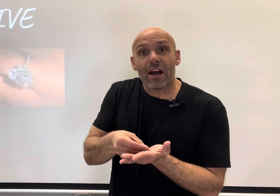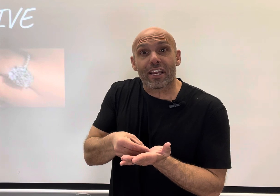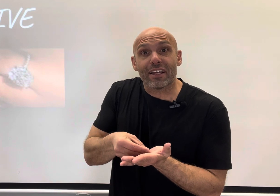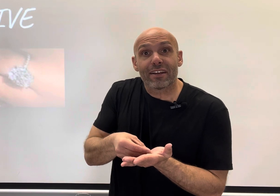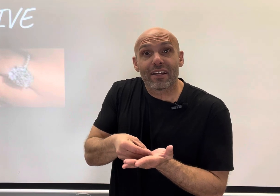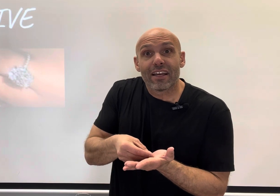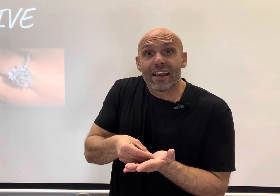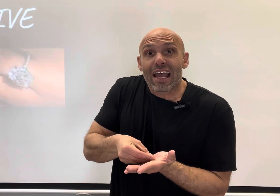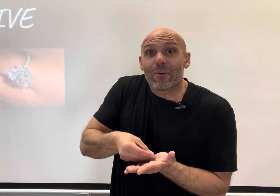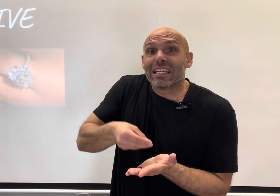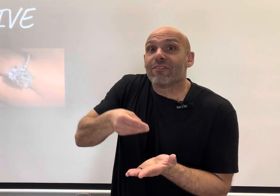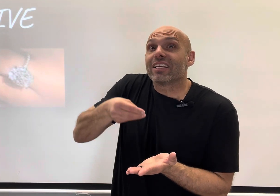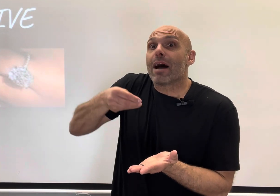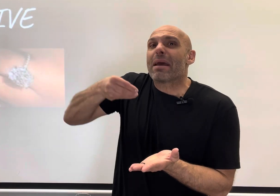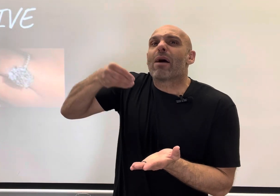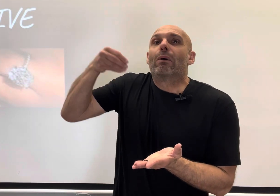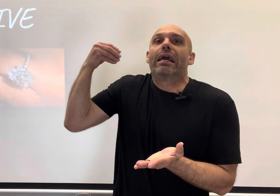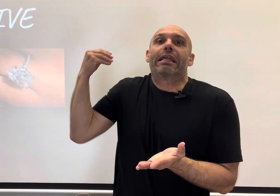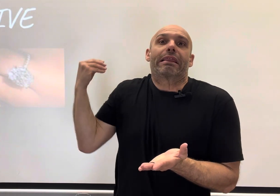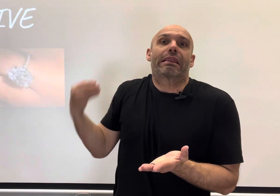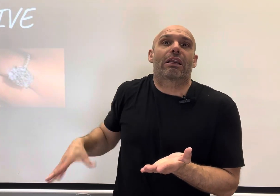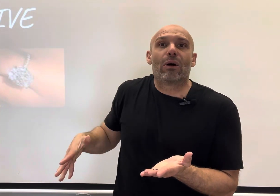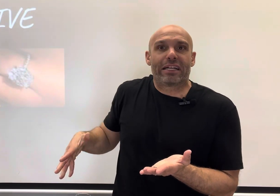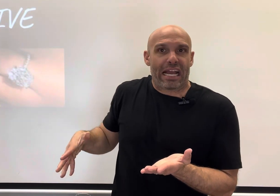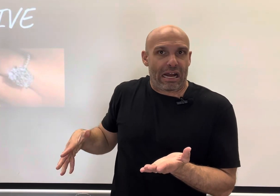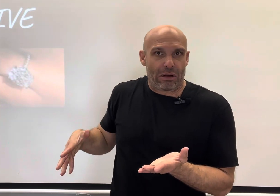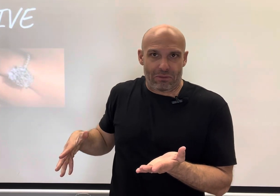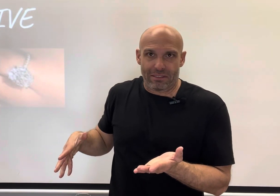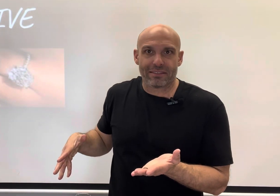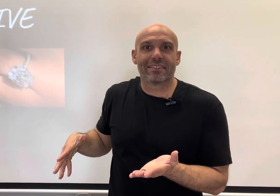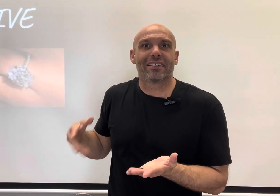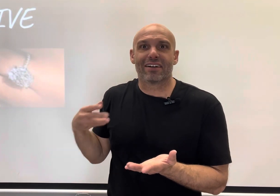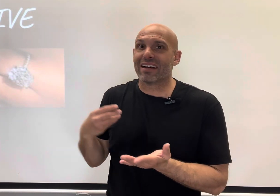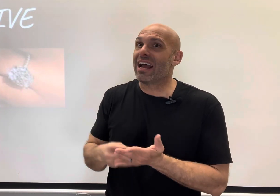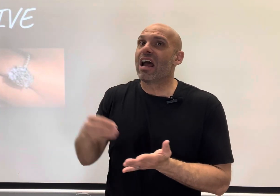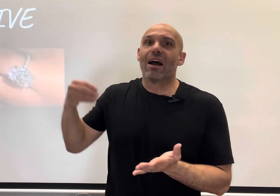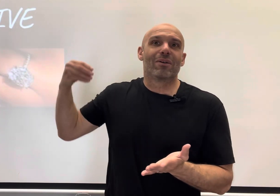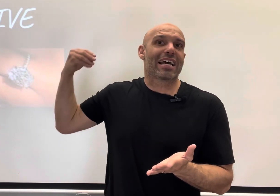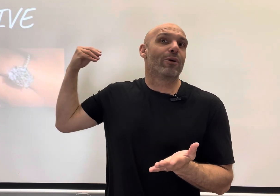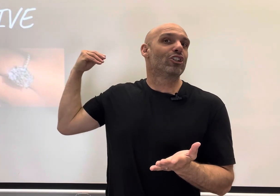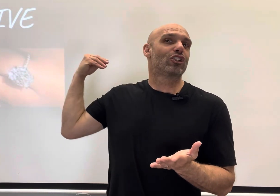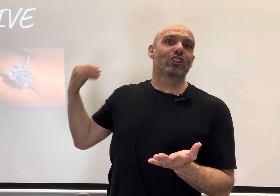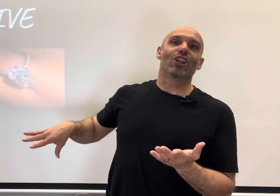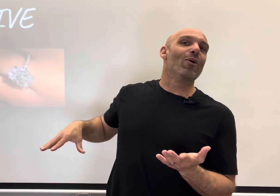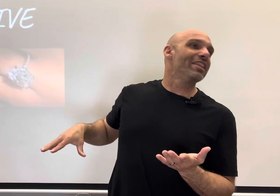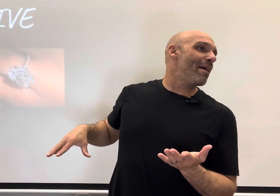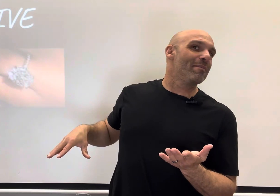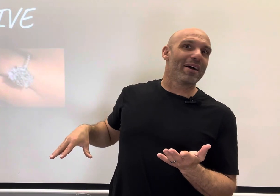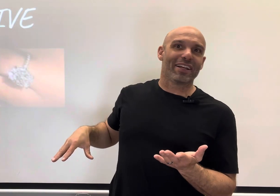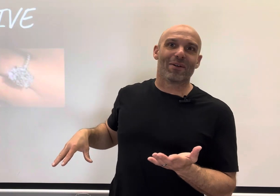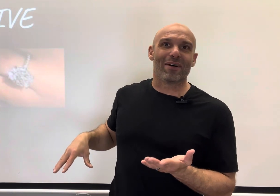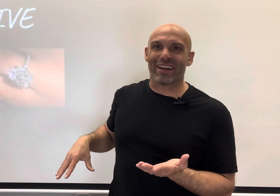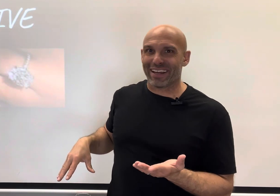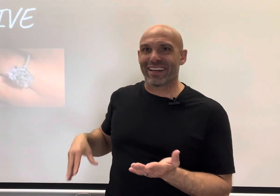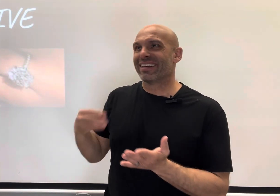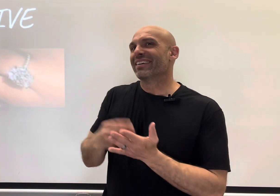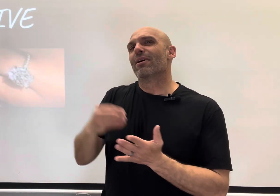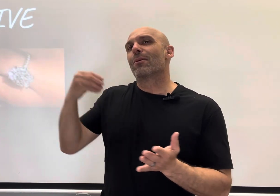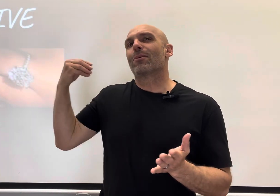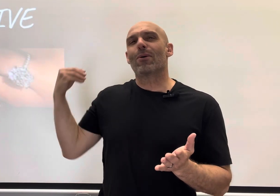money and we lift it up and we throw it down. All right? It's like we're just throwing that money away.